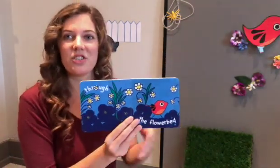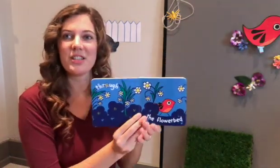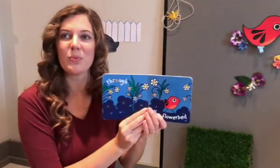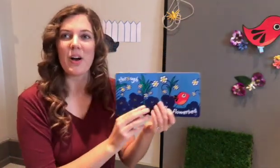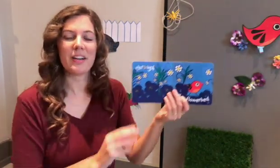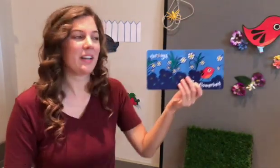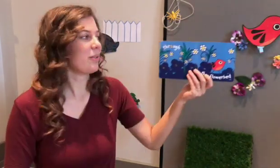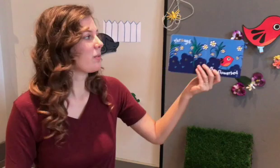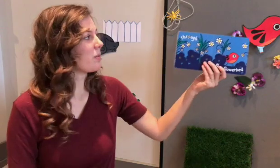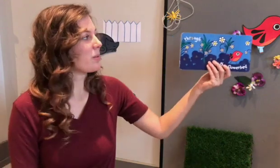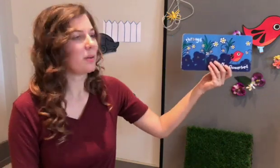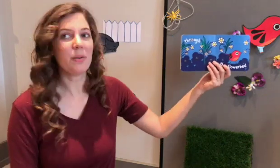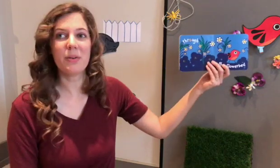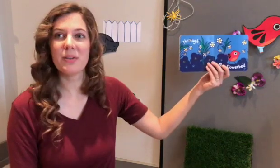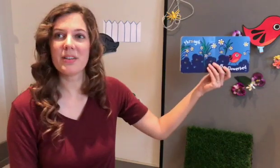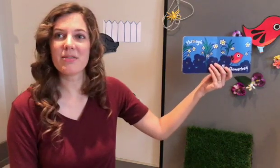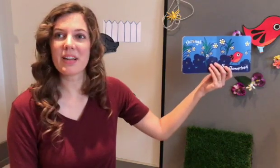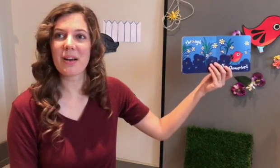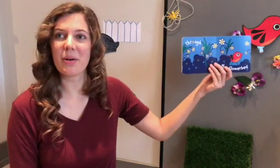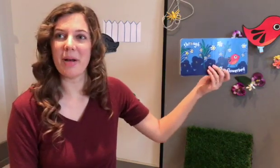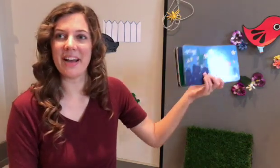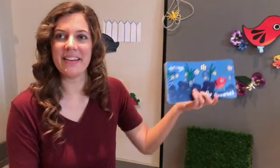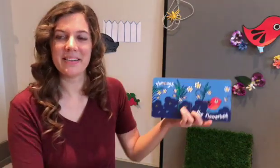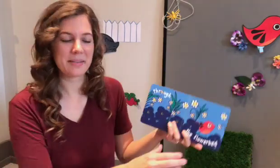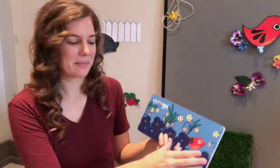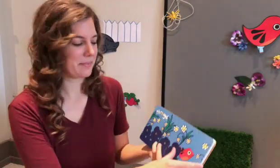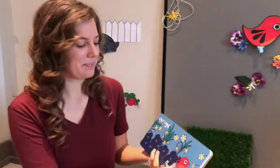She's walking through the flower bed.